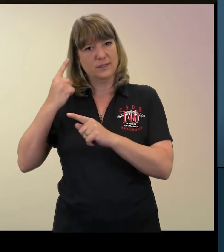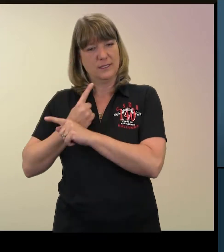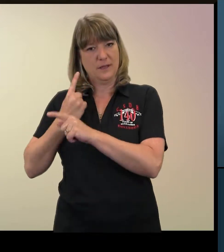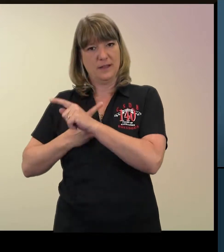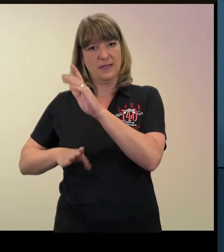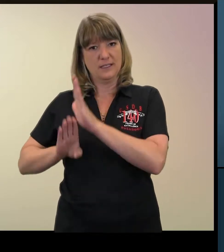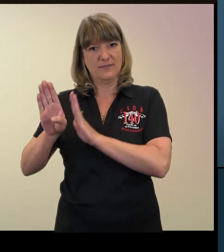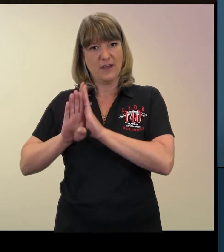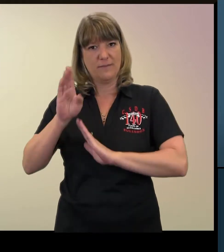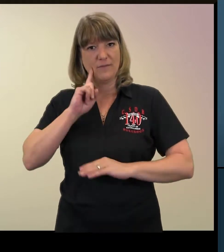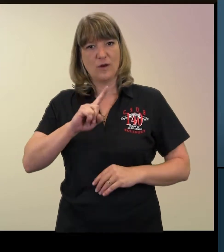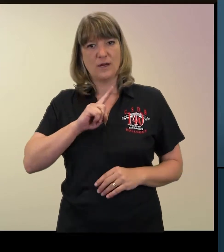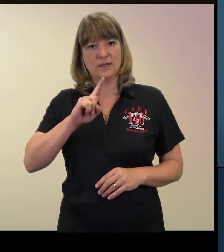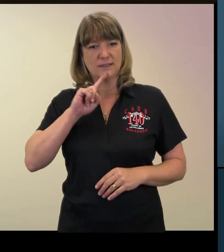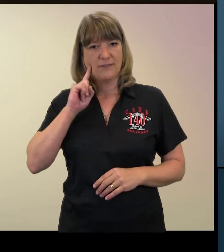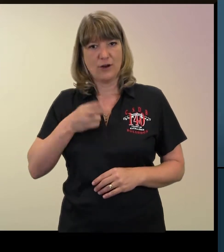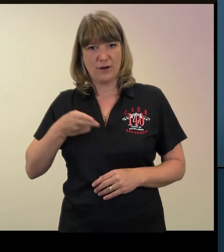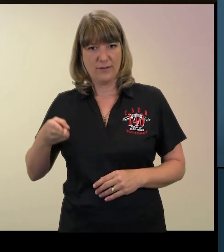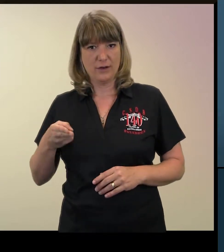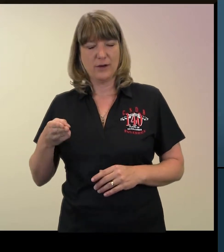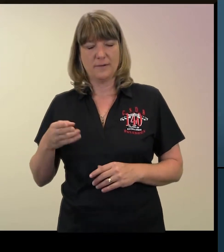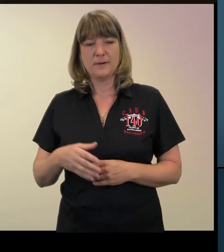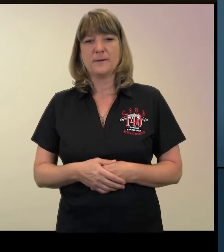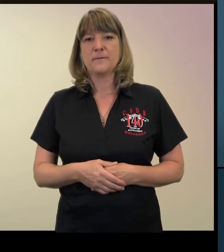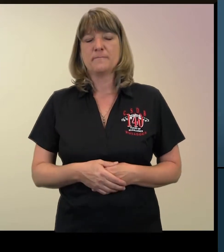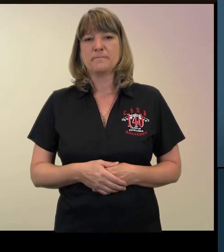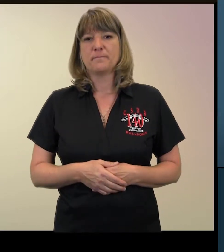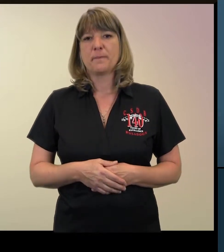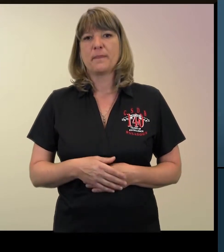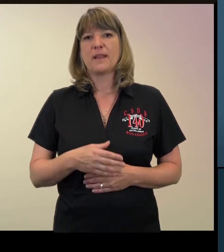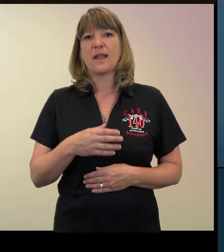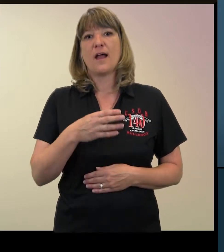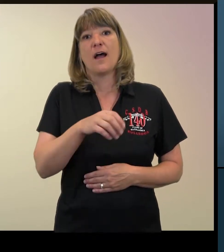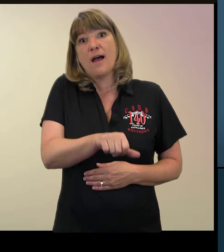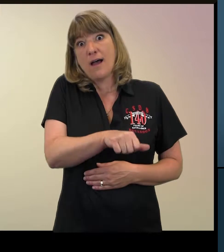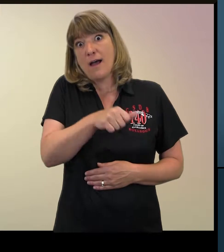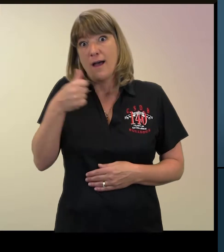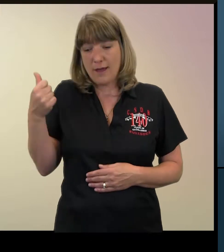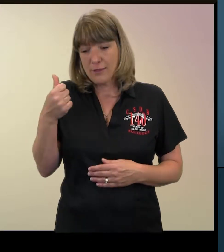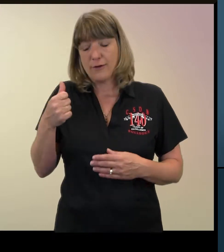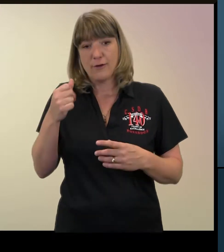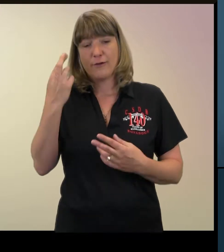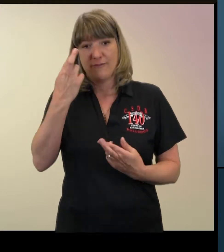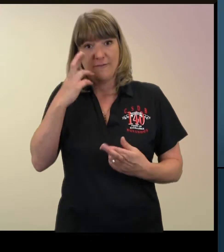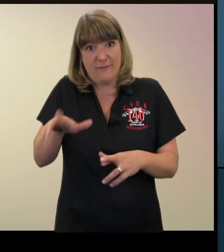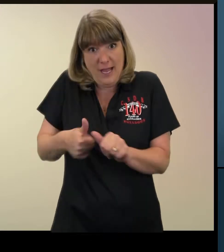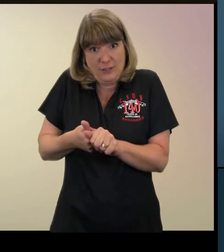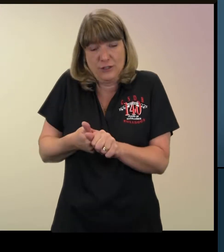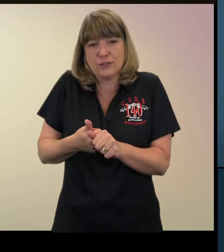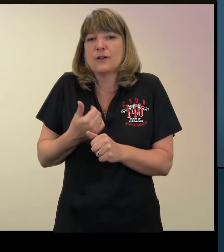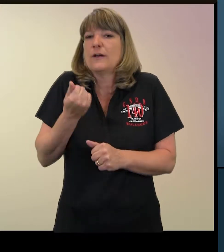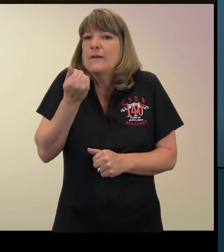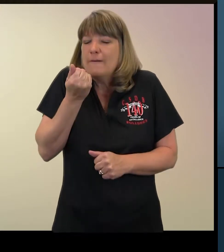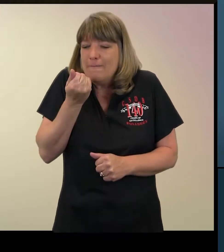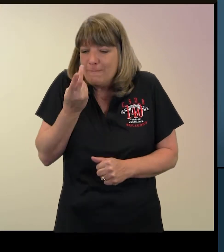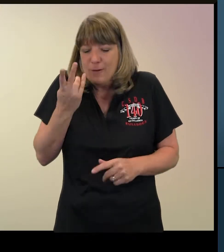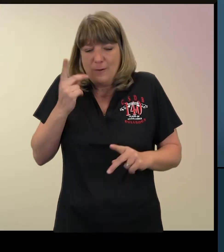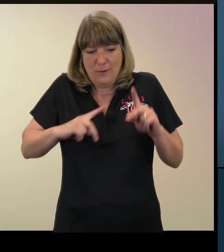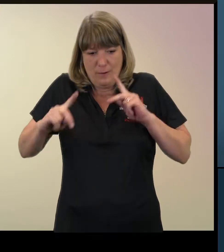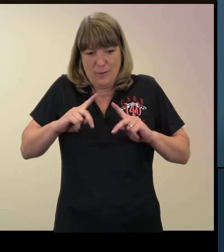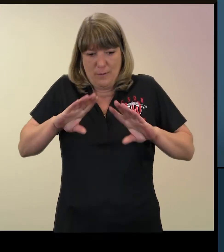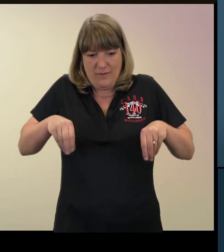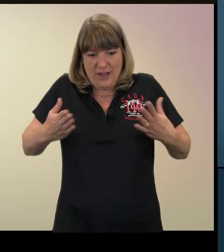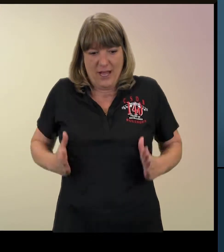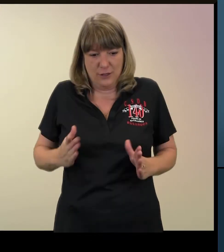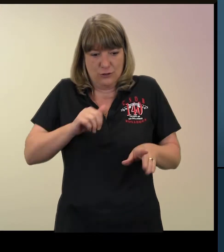developing and deaf and hard of hearing to act. Another complicating factor is that there are few providers who are trained both in